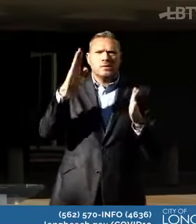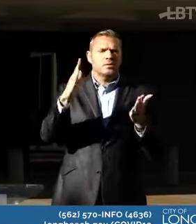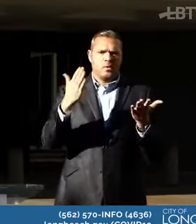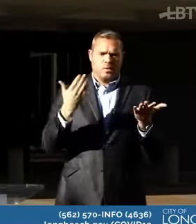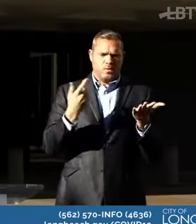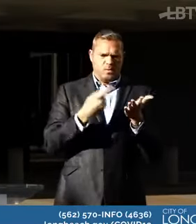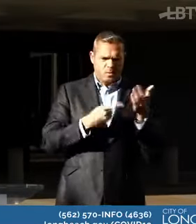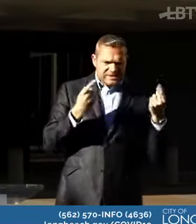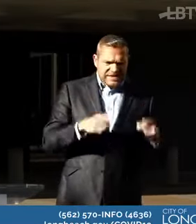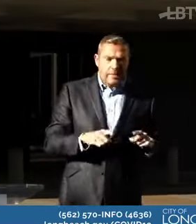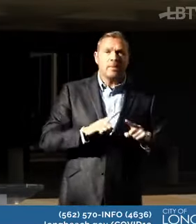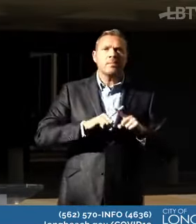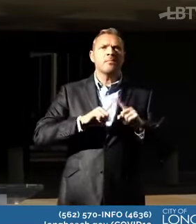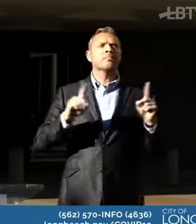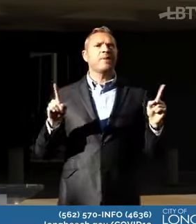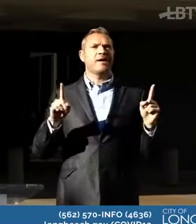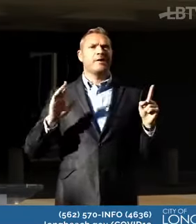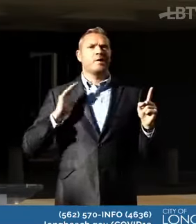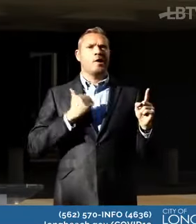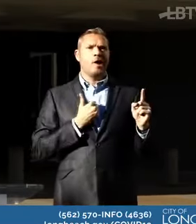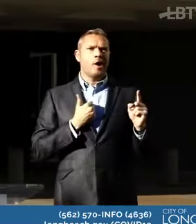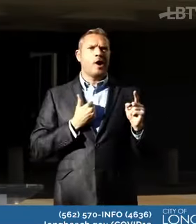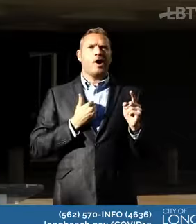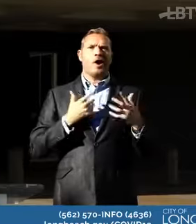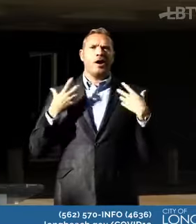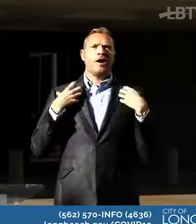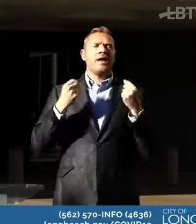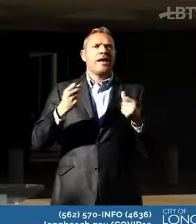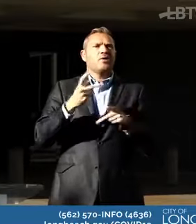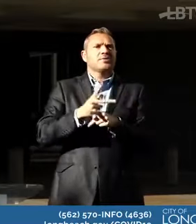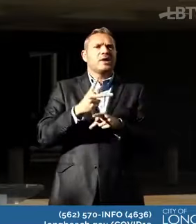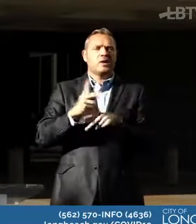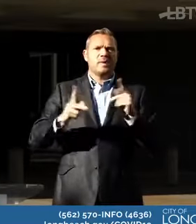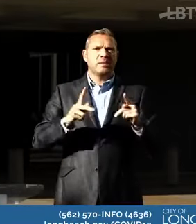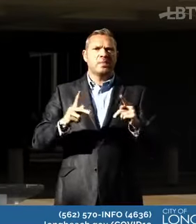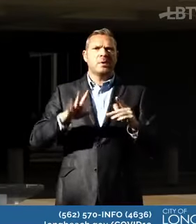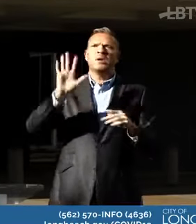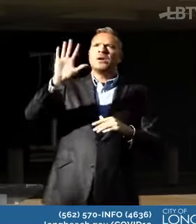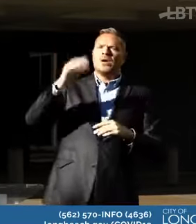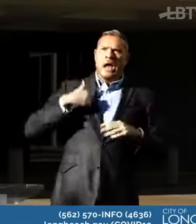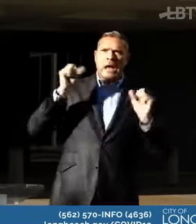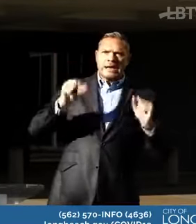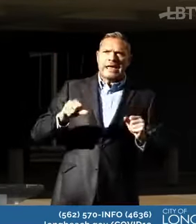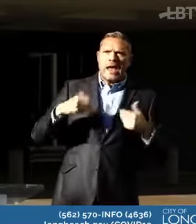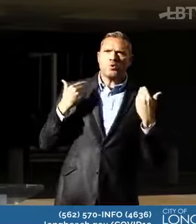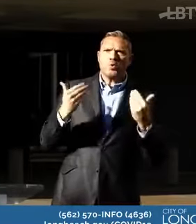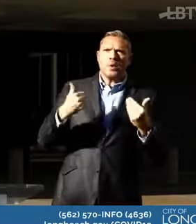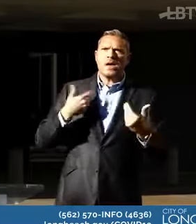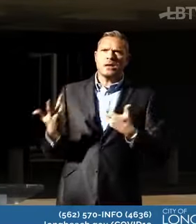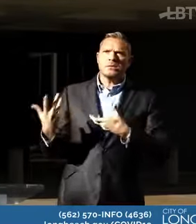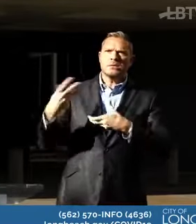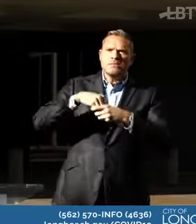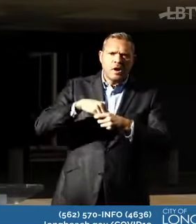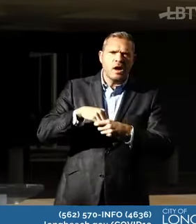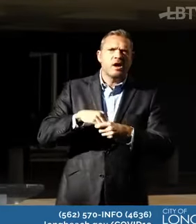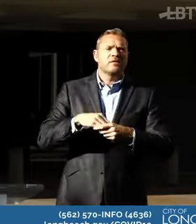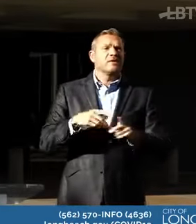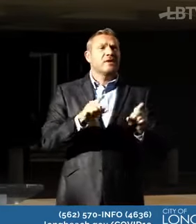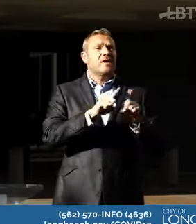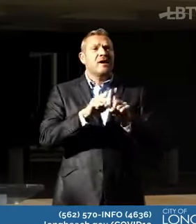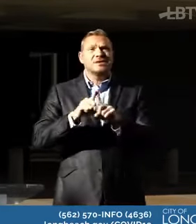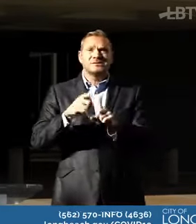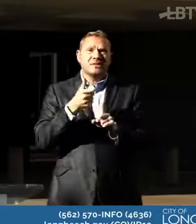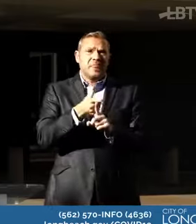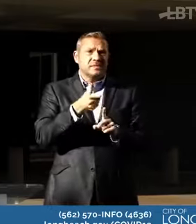up, asking for extra shifts, asking to be cross-trained to work in the COVID units, and they even sat with patients holding their